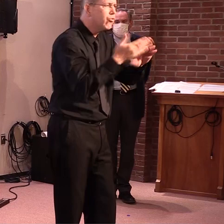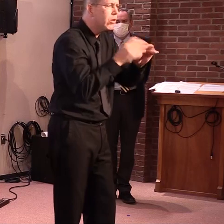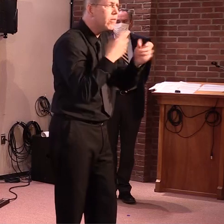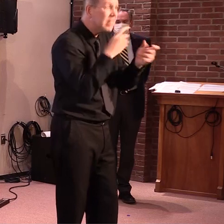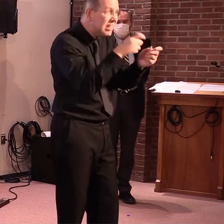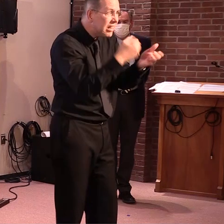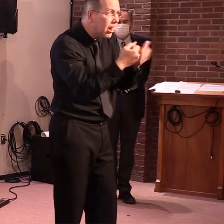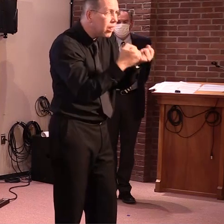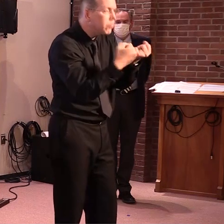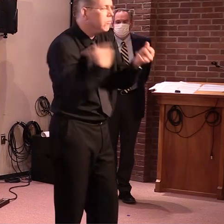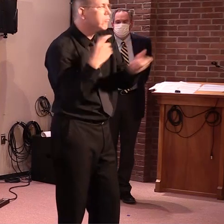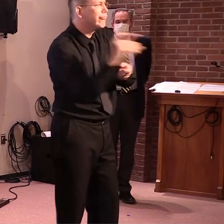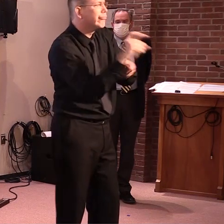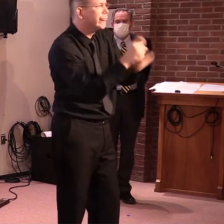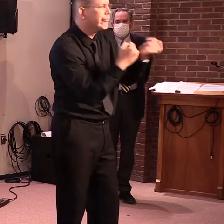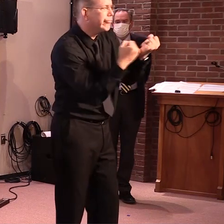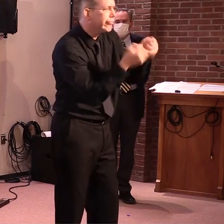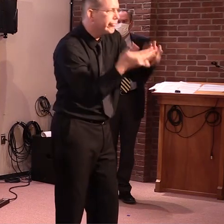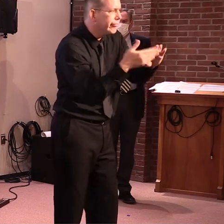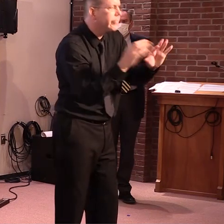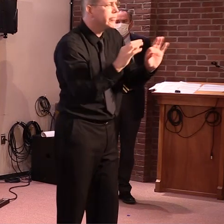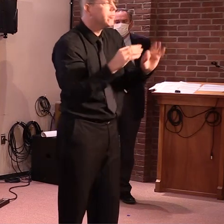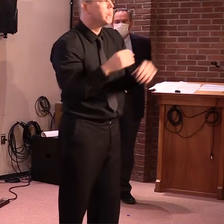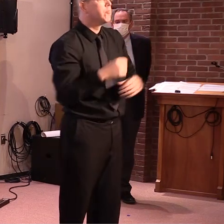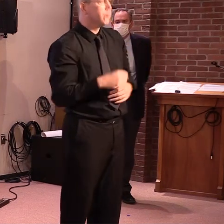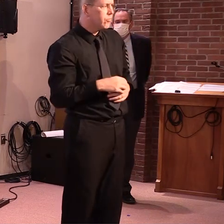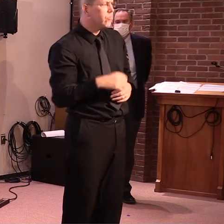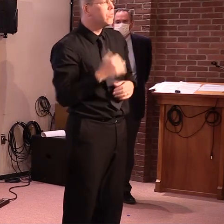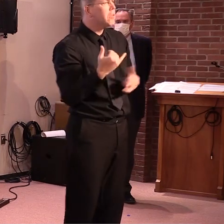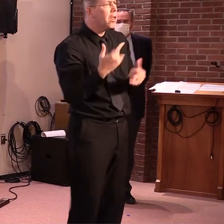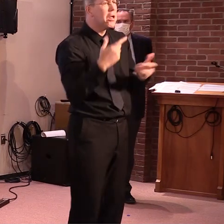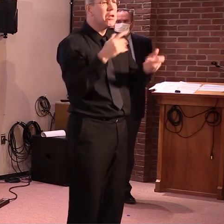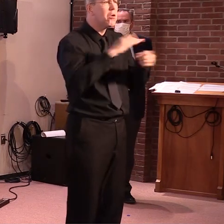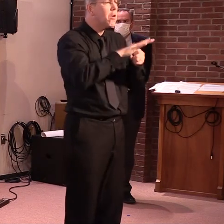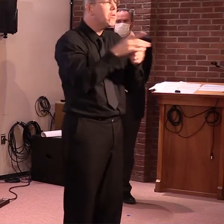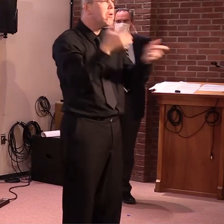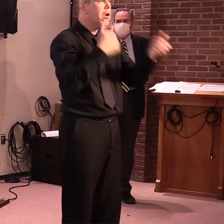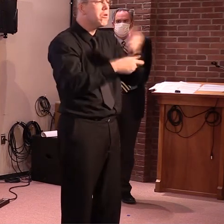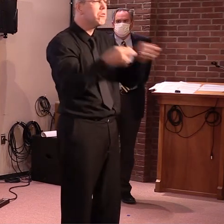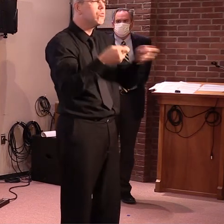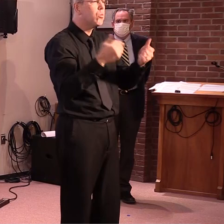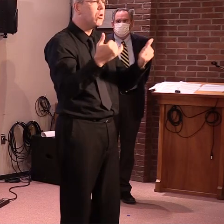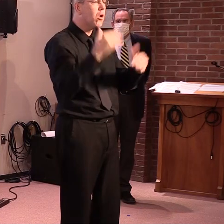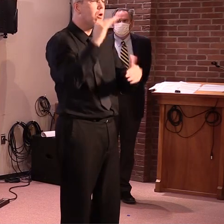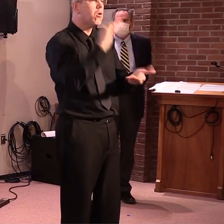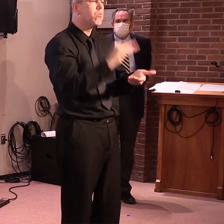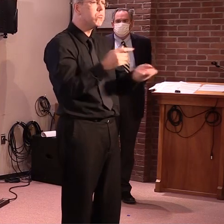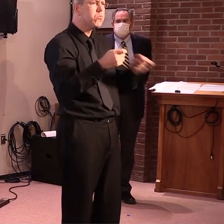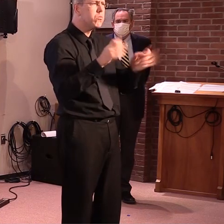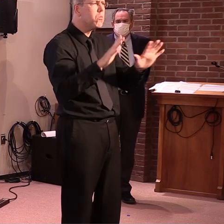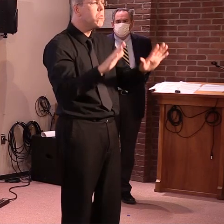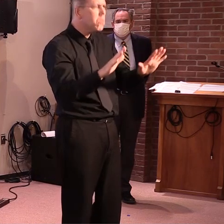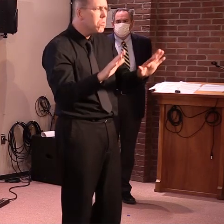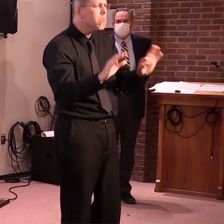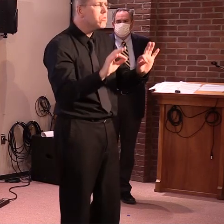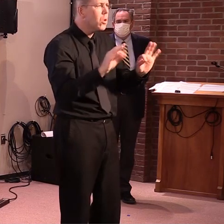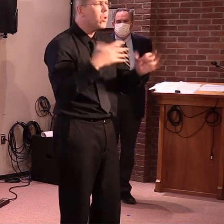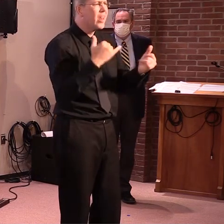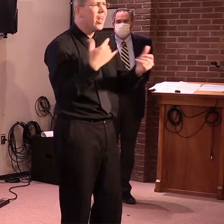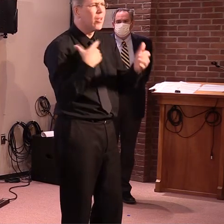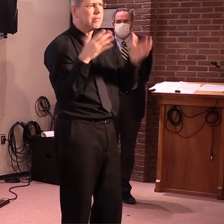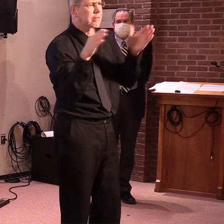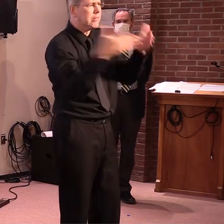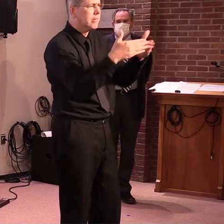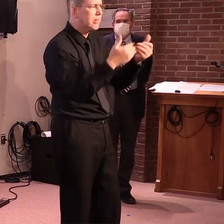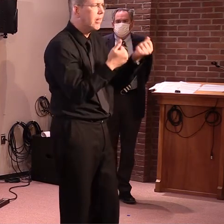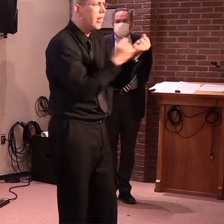two, making sure now that we put stability into this program. And we think for 20% of the Vermont economy,